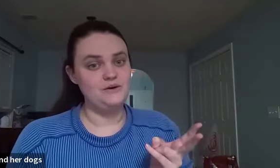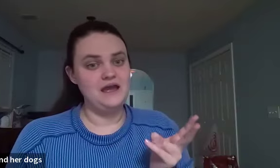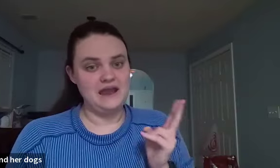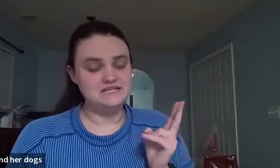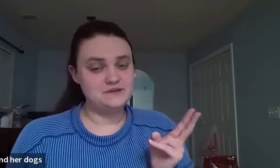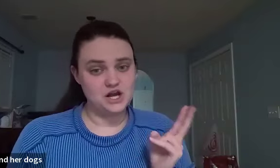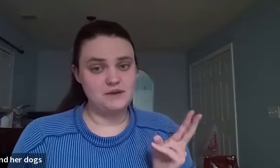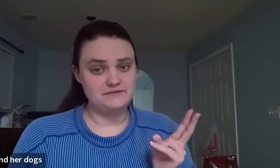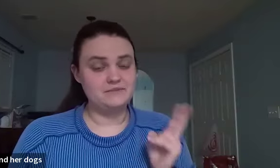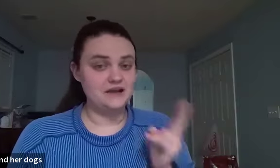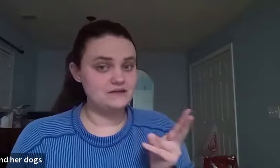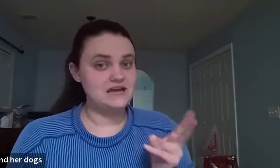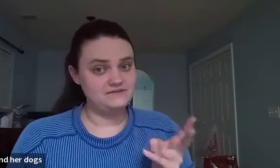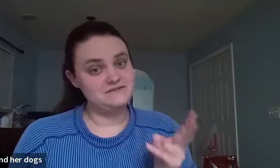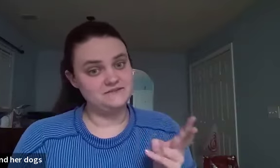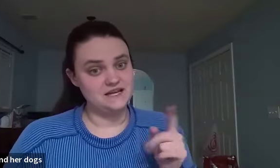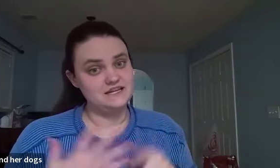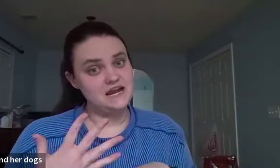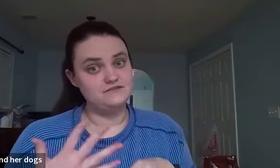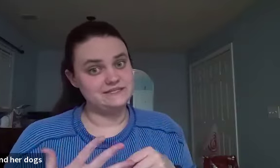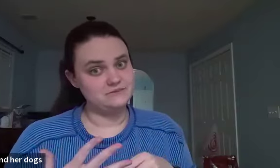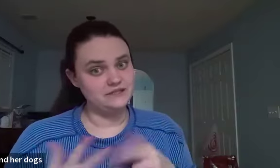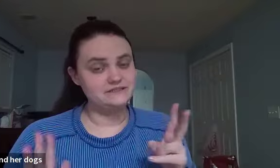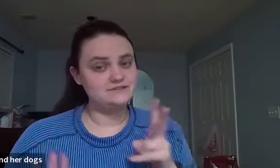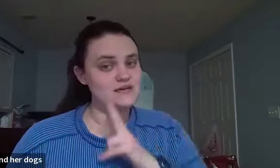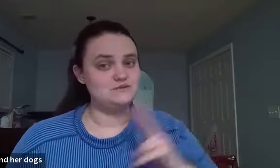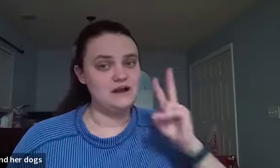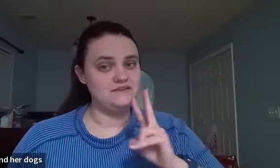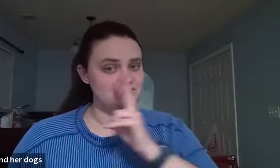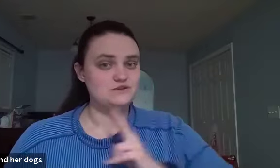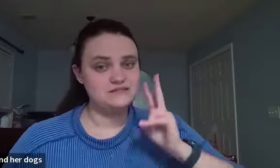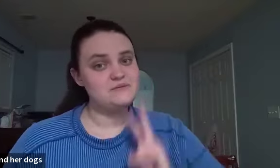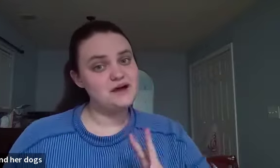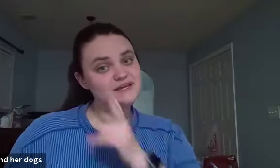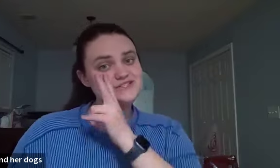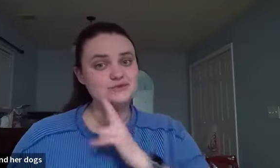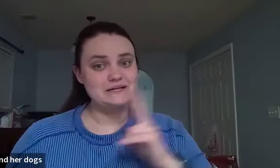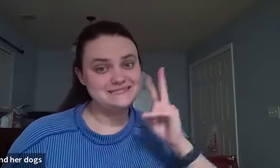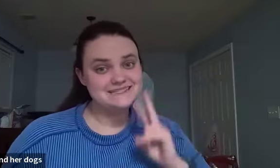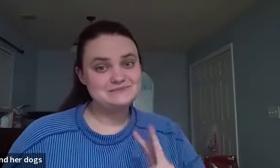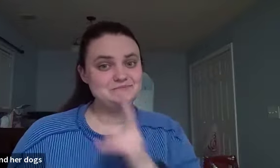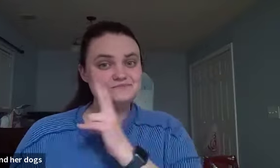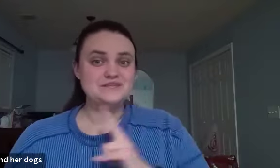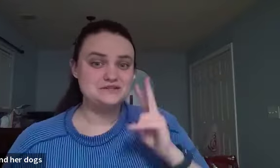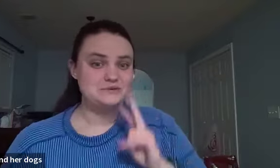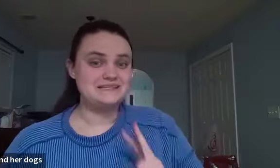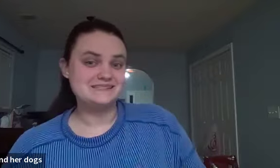So every time I talk about my family, I always have to emphasize that I have twin siblings. So that's why I think this one's always come up is twins,